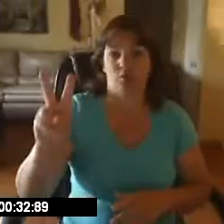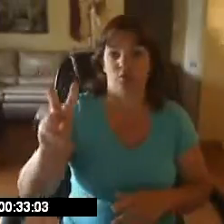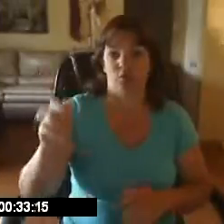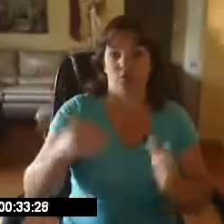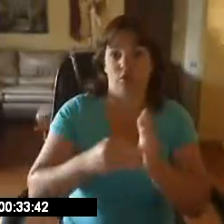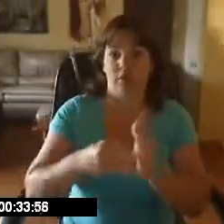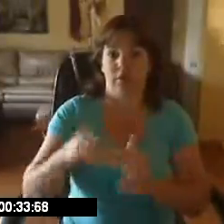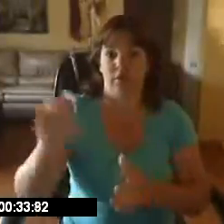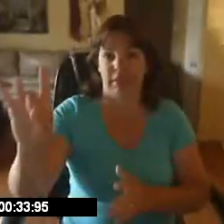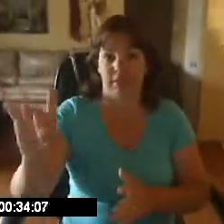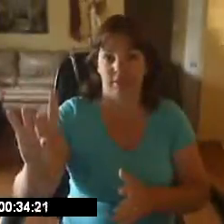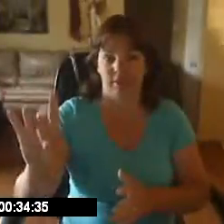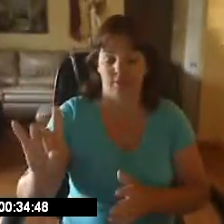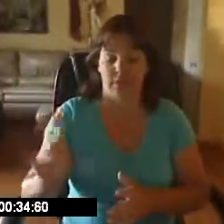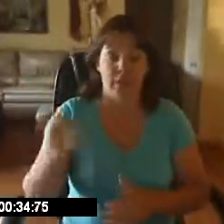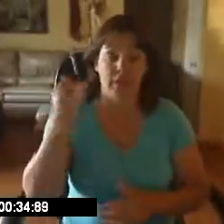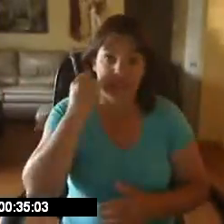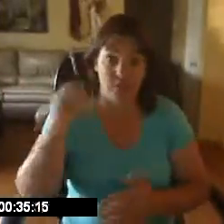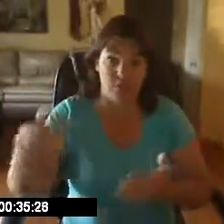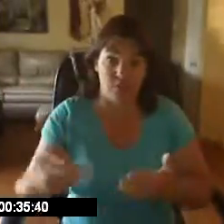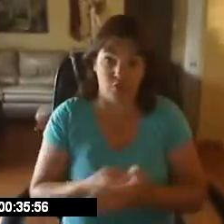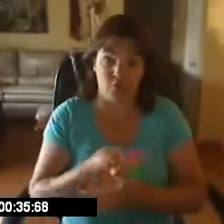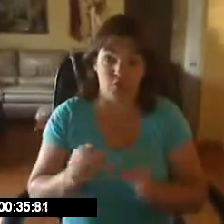be taking to achieve your certification.